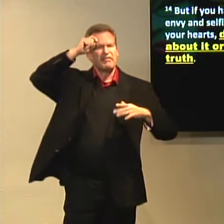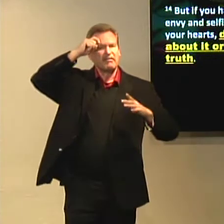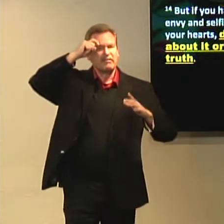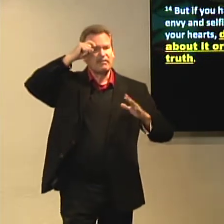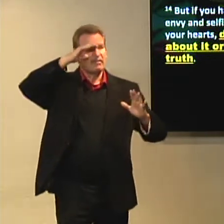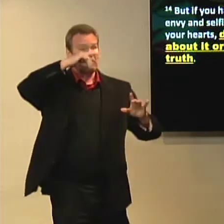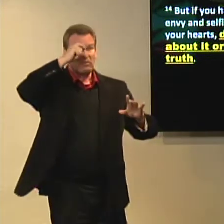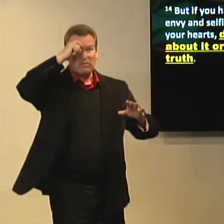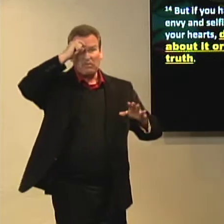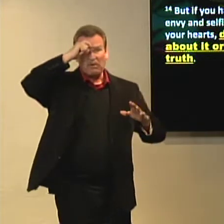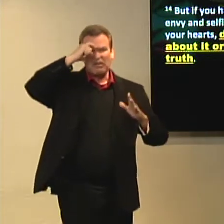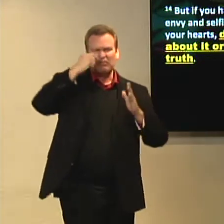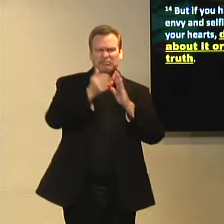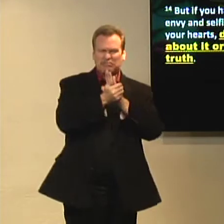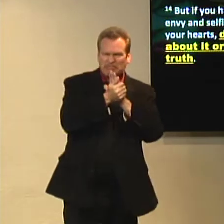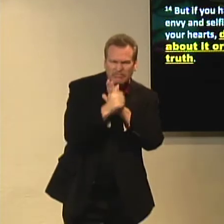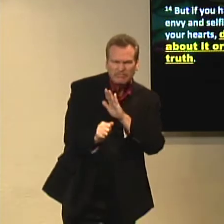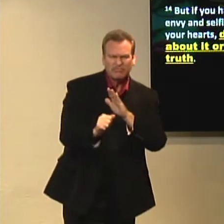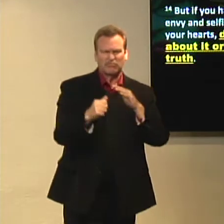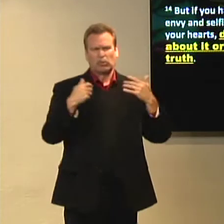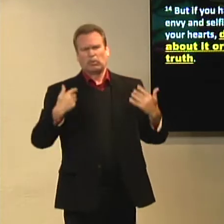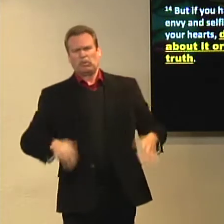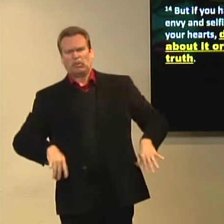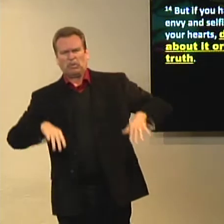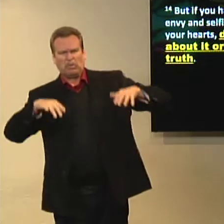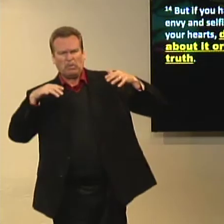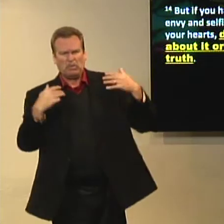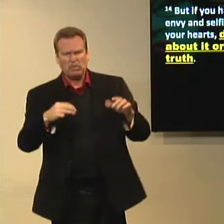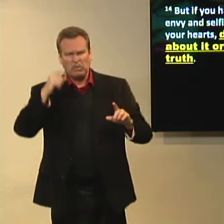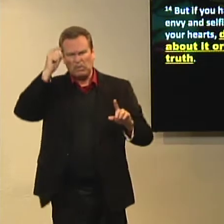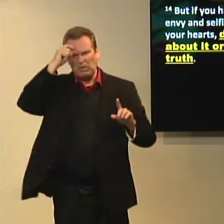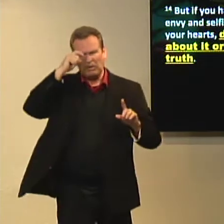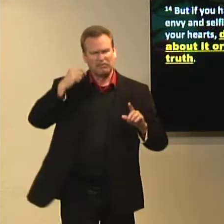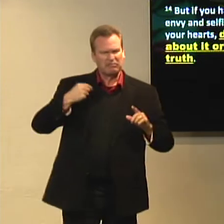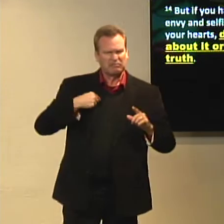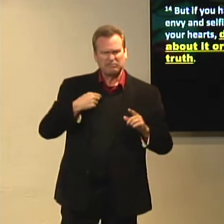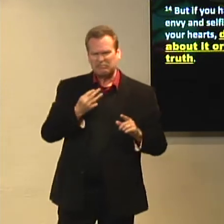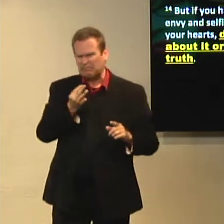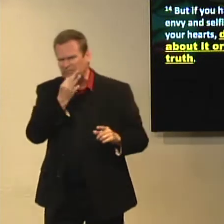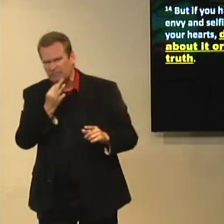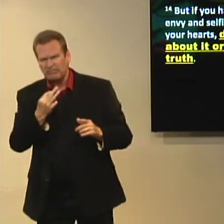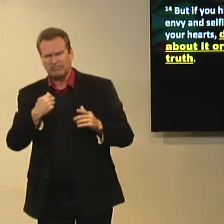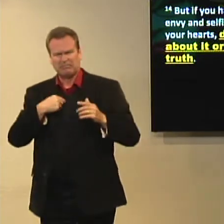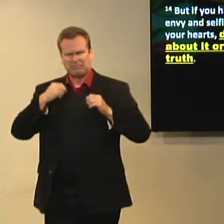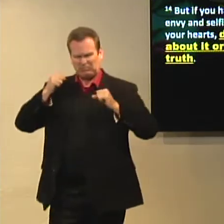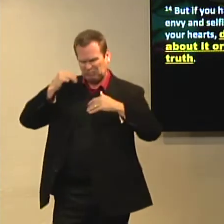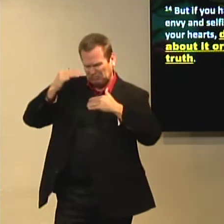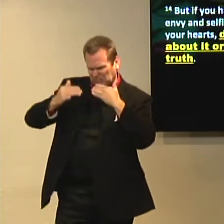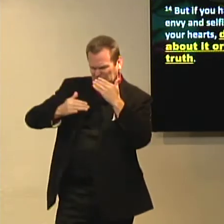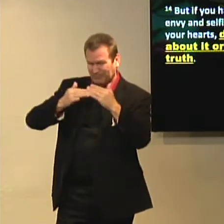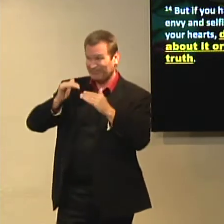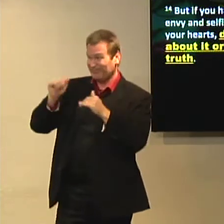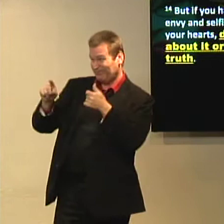got the wisdom. The wisdom is from me. I got the skills. I'm the one who's with the smarts. I can do